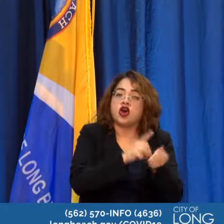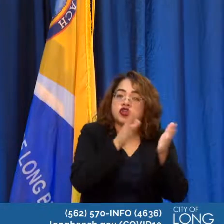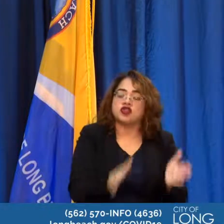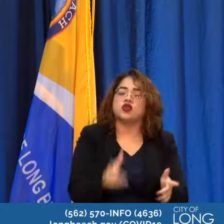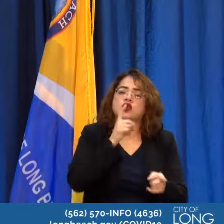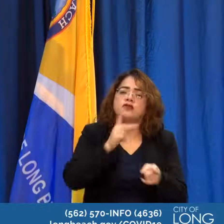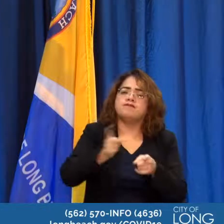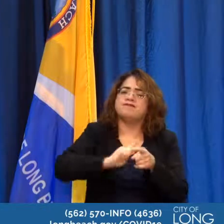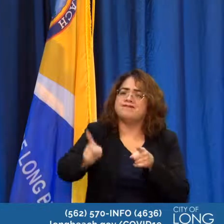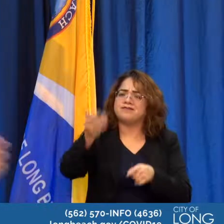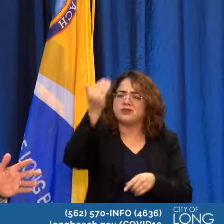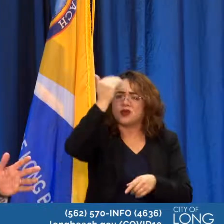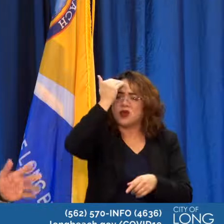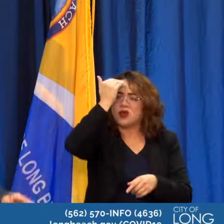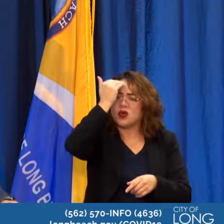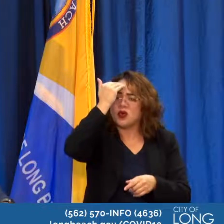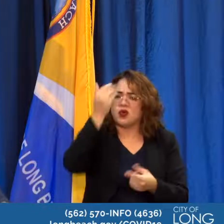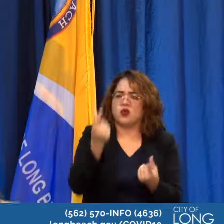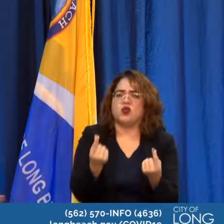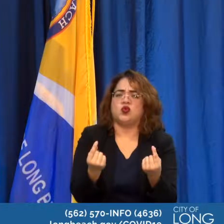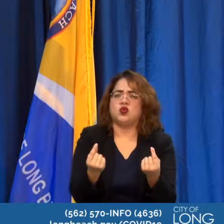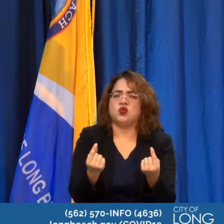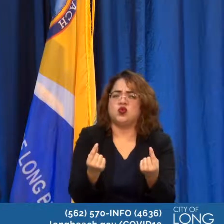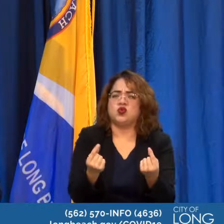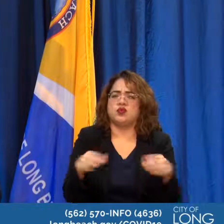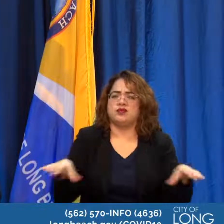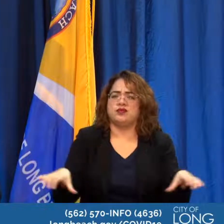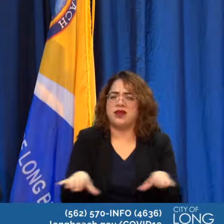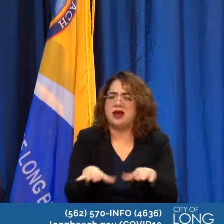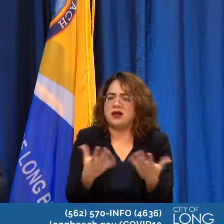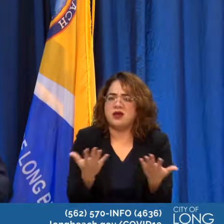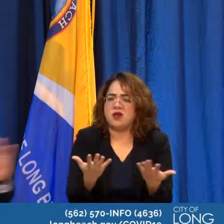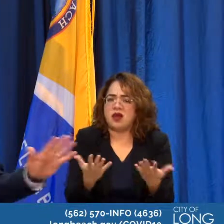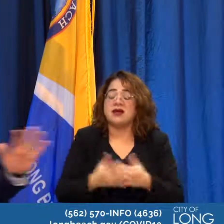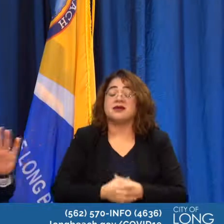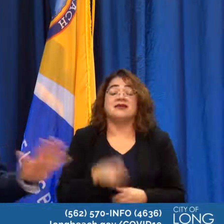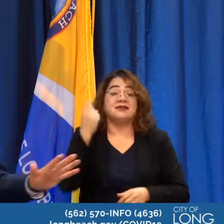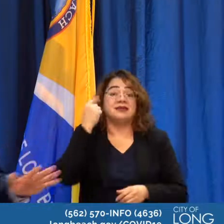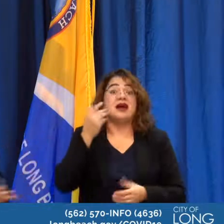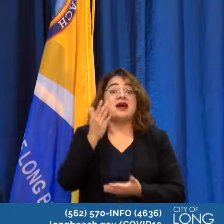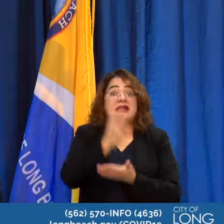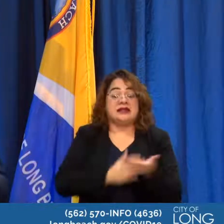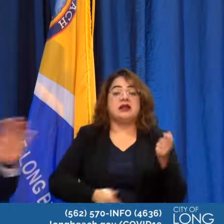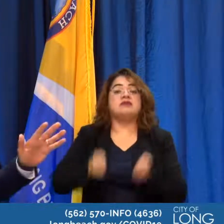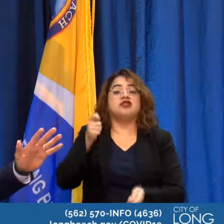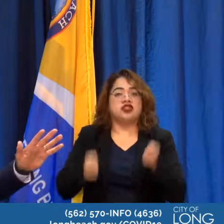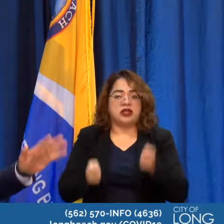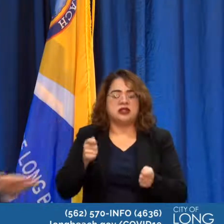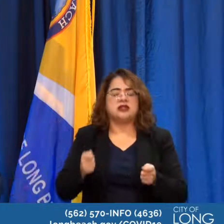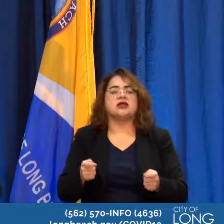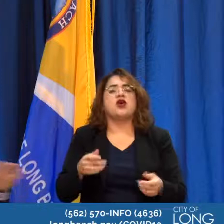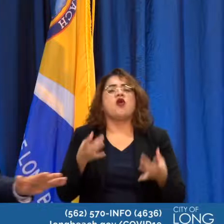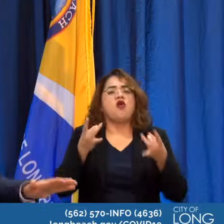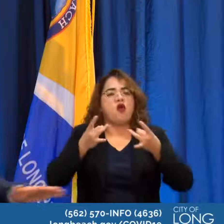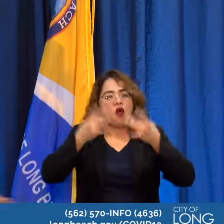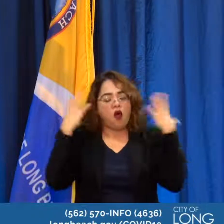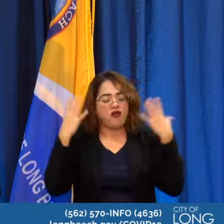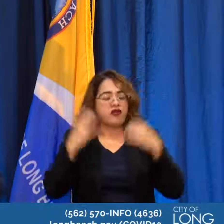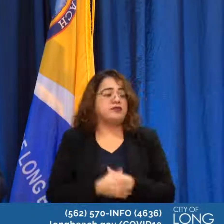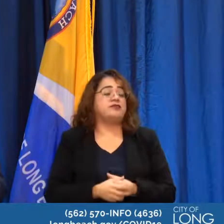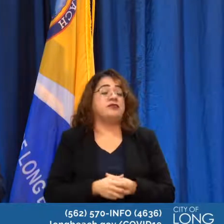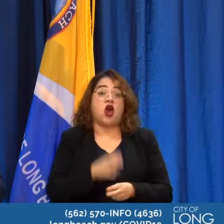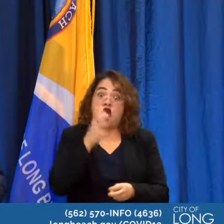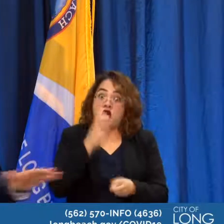And so there have been some changes made that have been awful and hard and horrific, that have affected